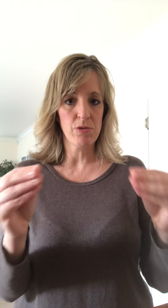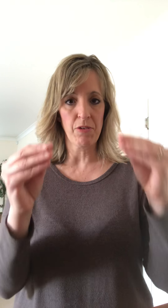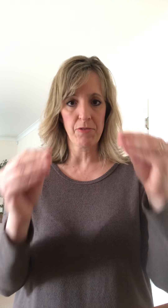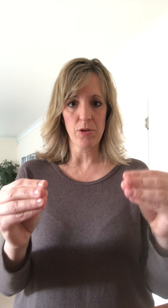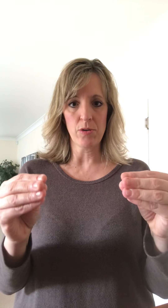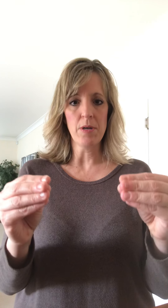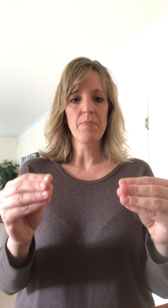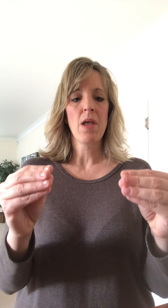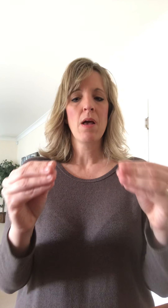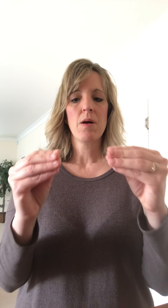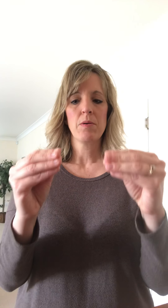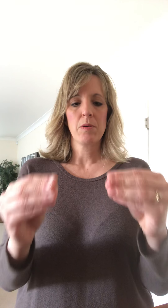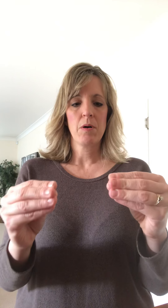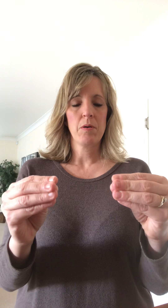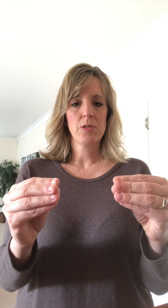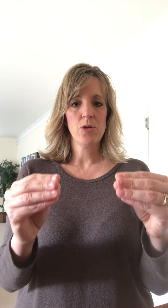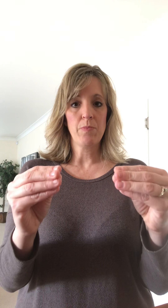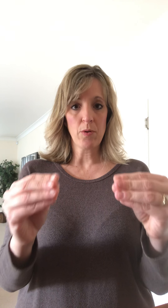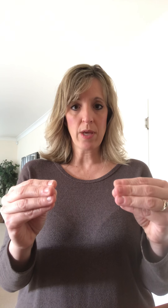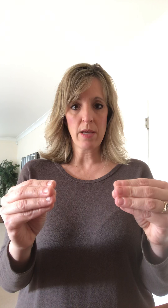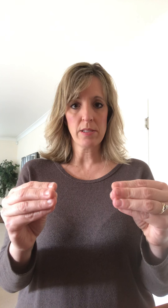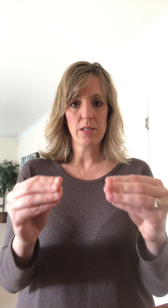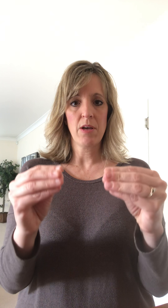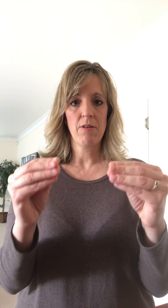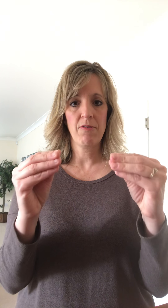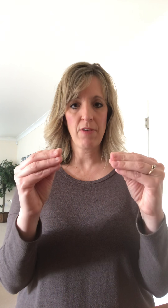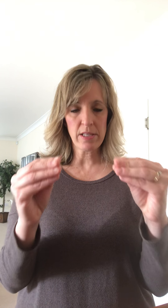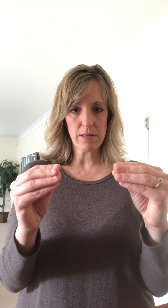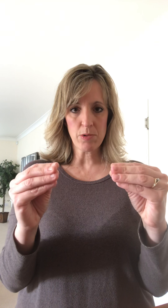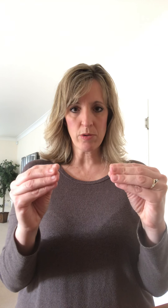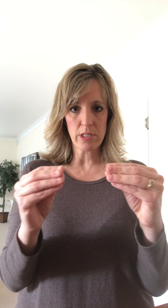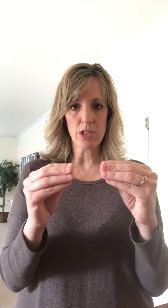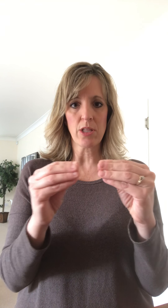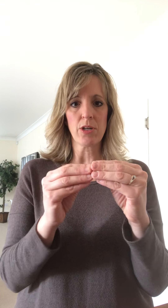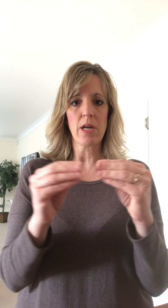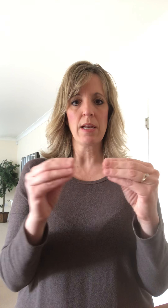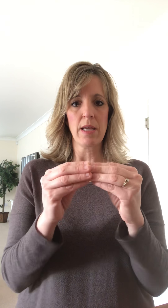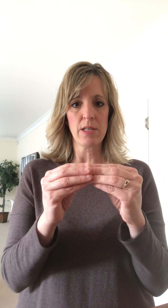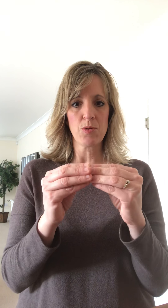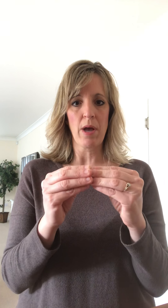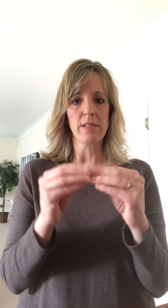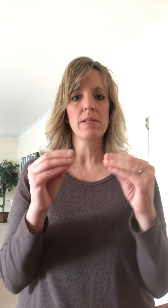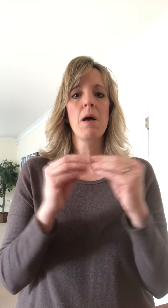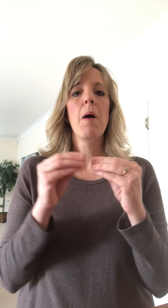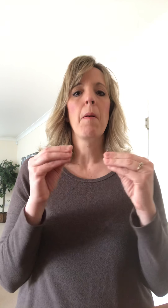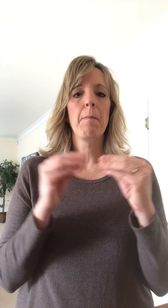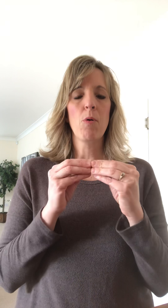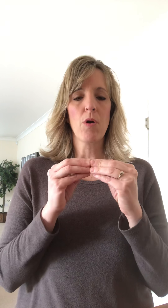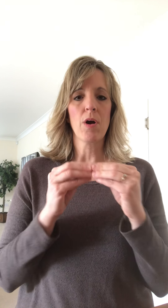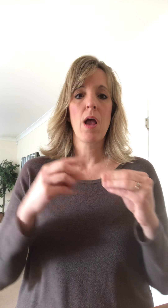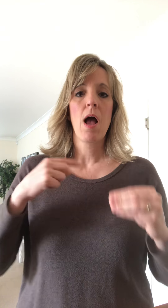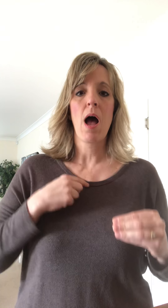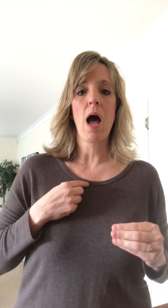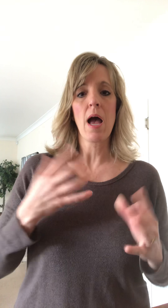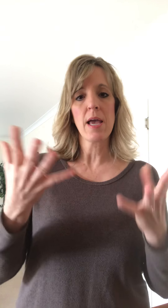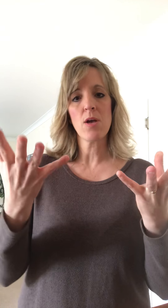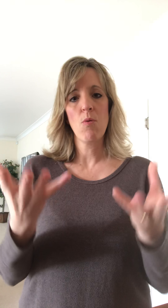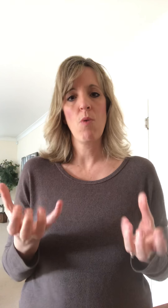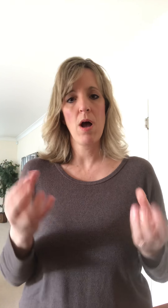for food, do both hands, face them towards each other, and hit it twice. More. I